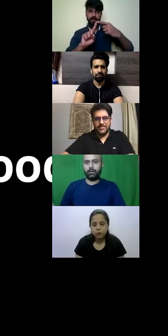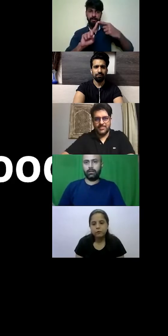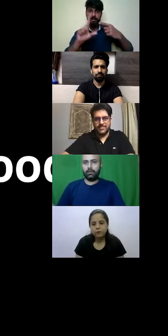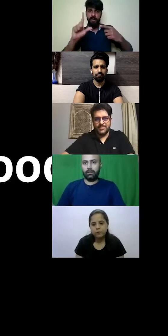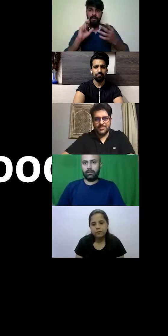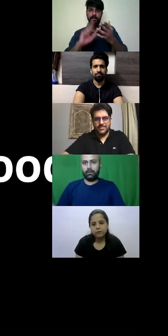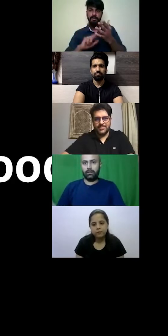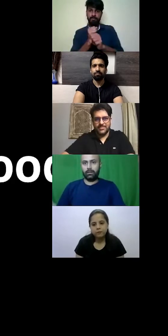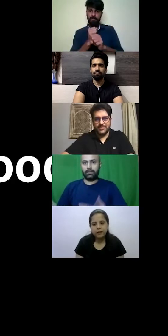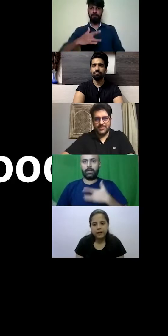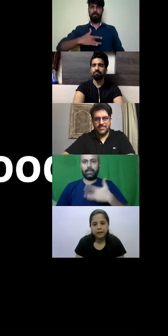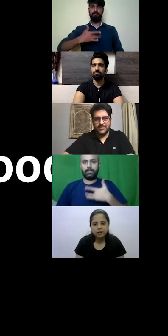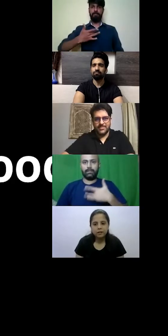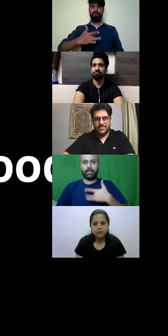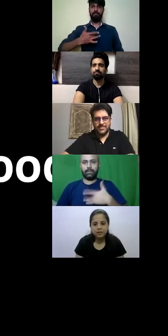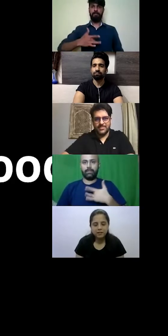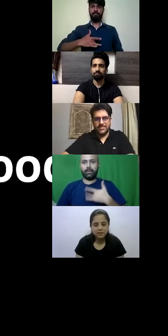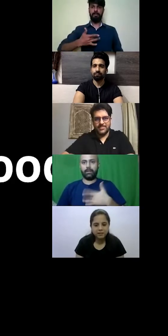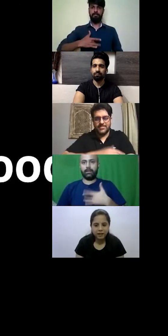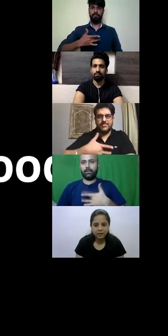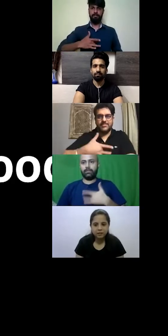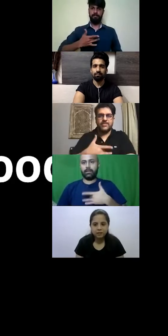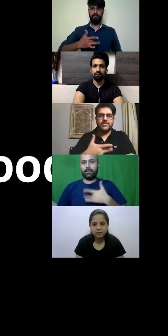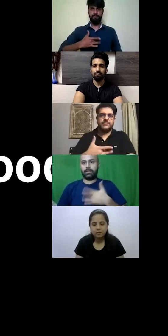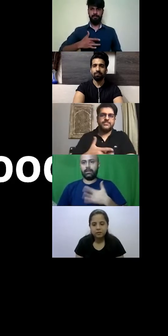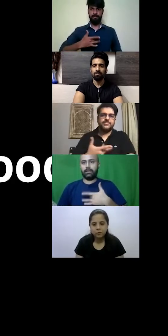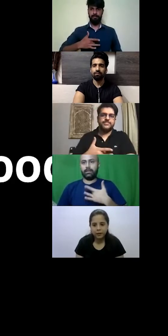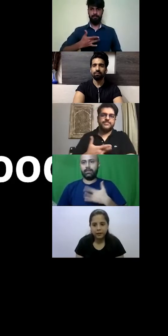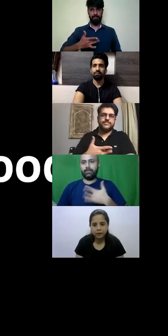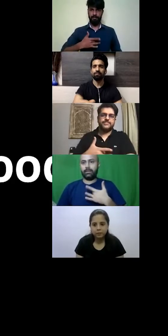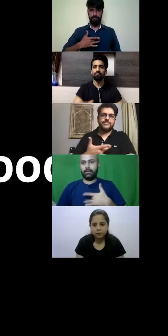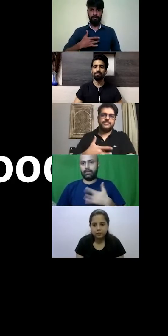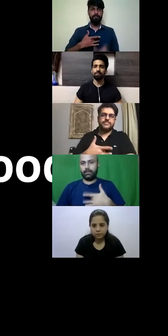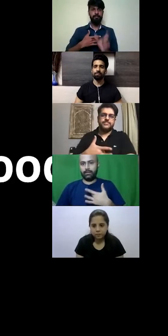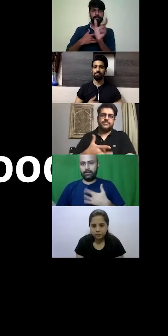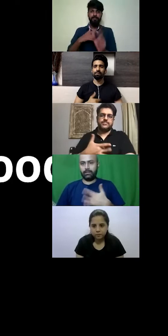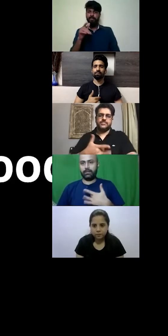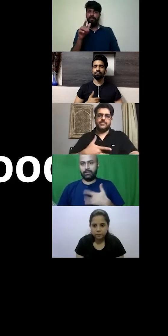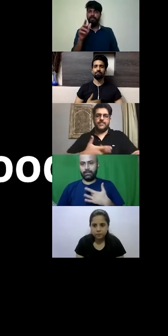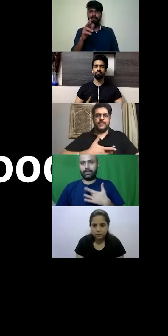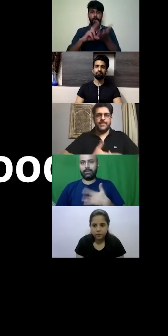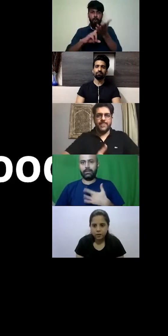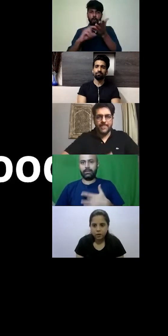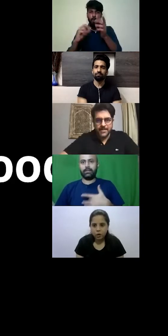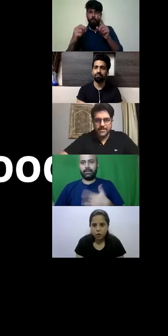So for feeling, this is the sign for feeling.